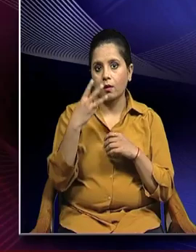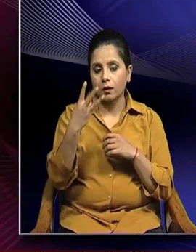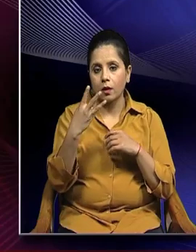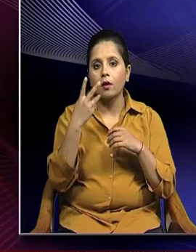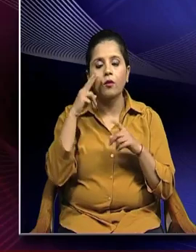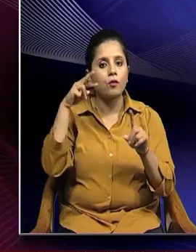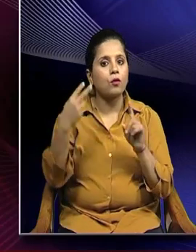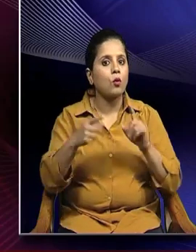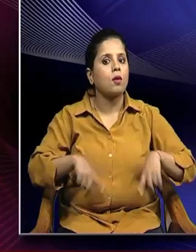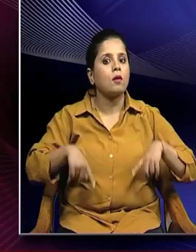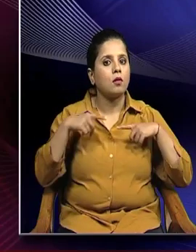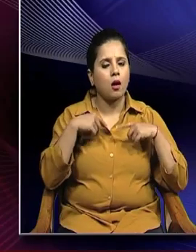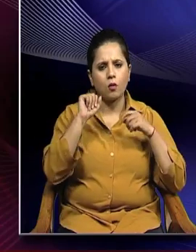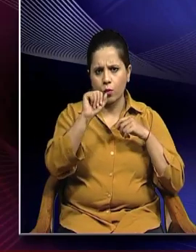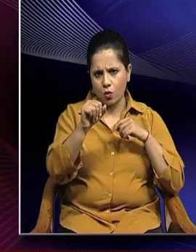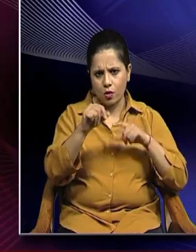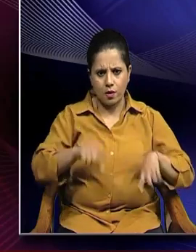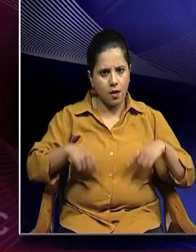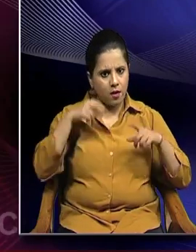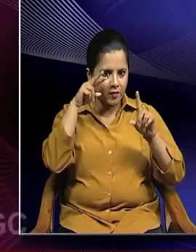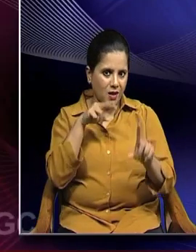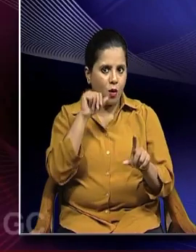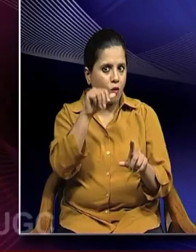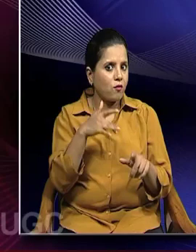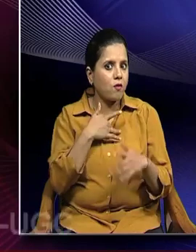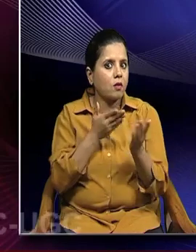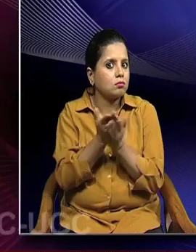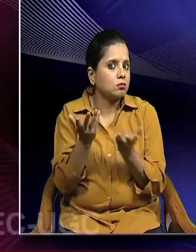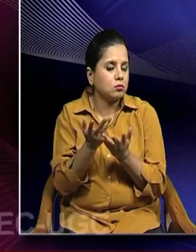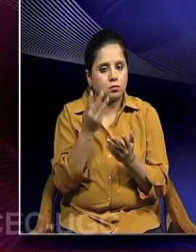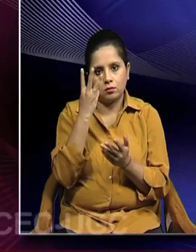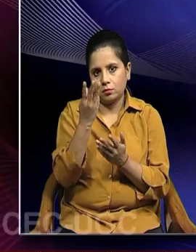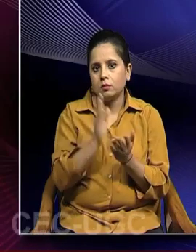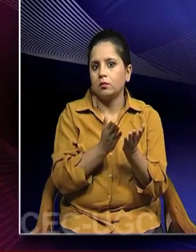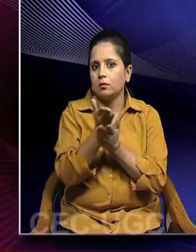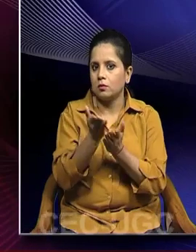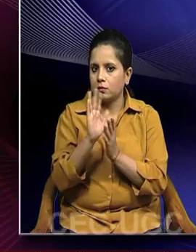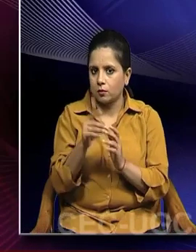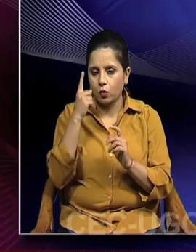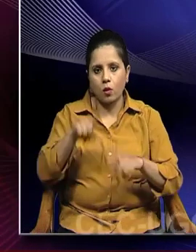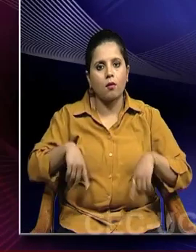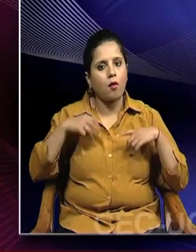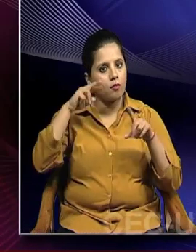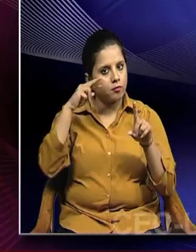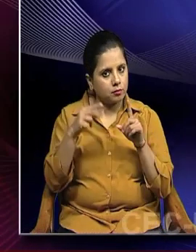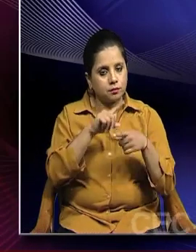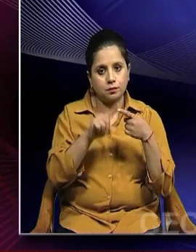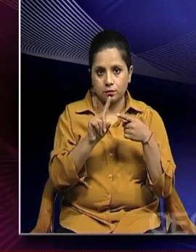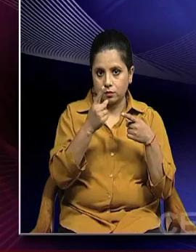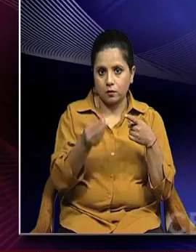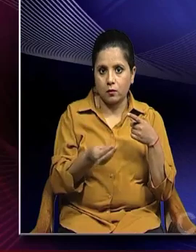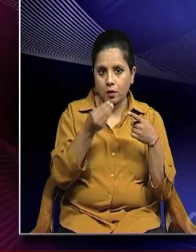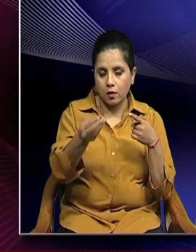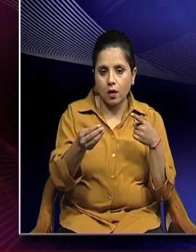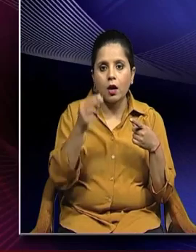life, the way you look at your life. So there are essentially 3 views of life, one which is giving us a